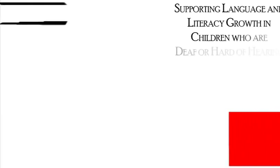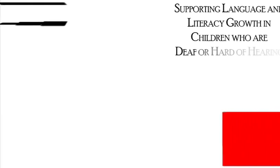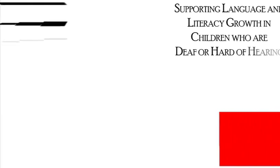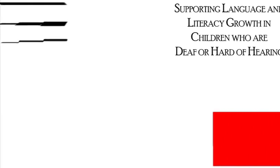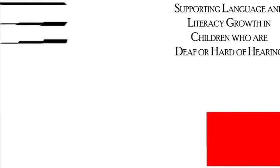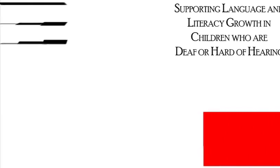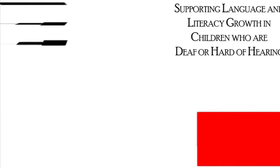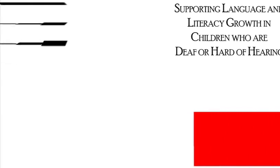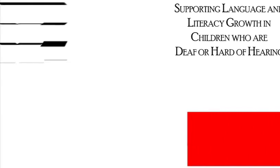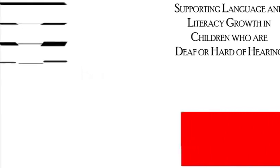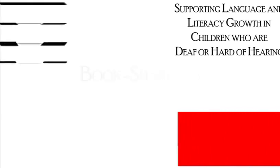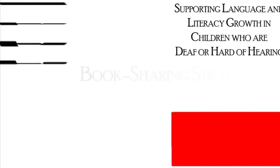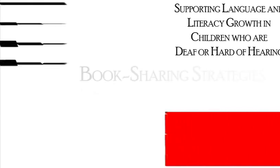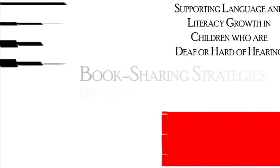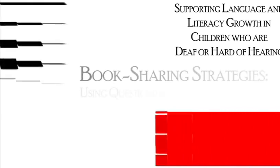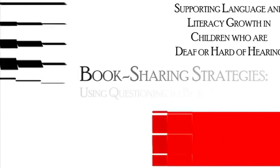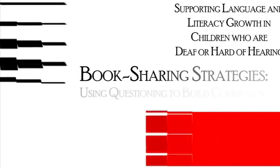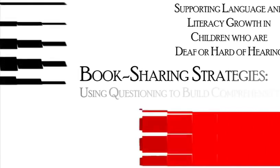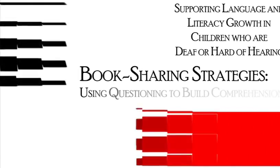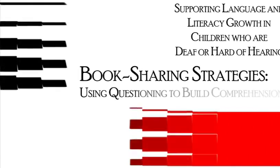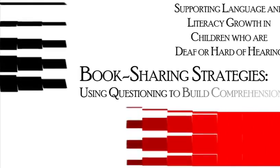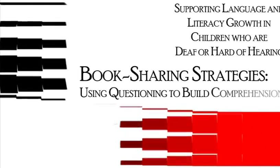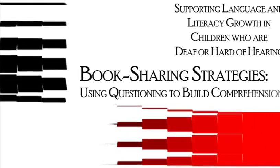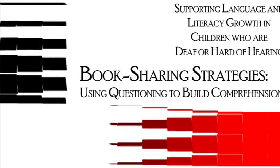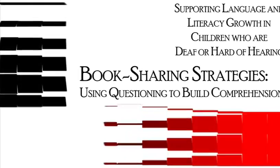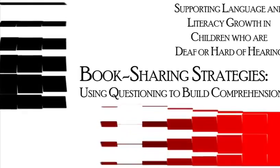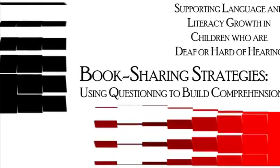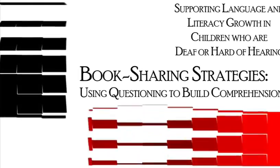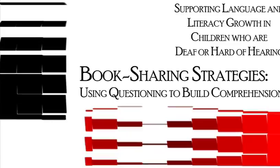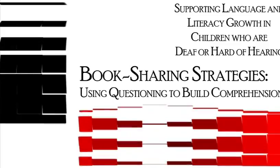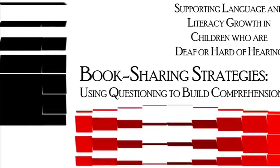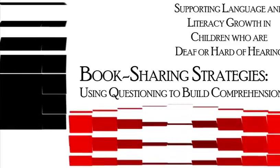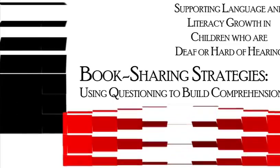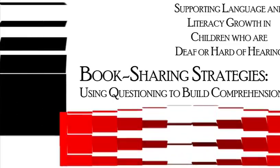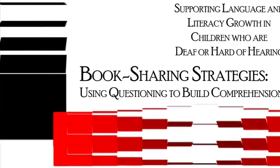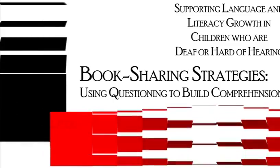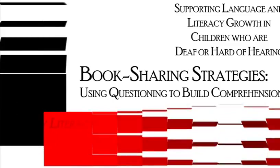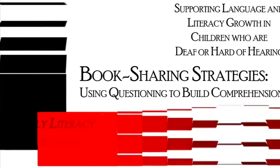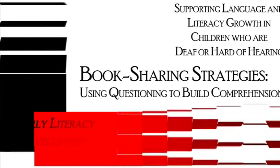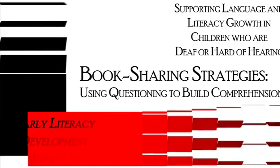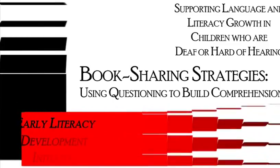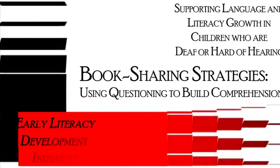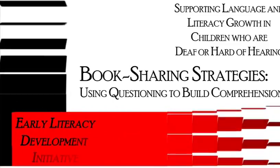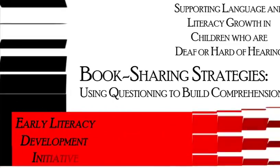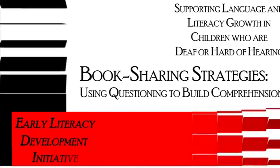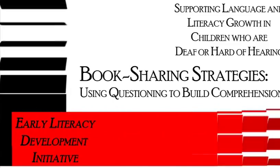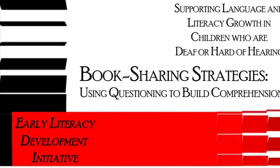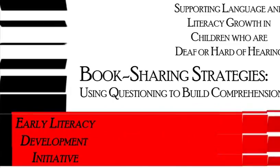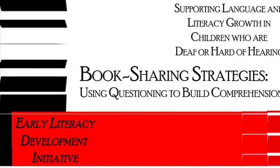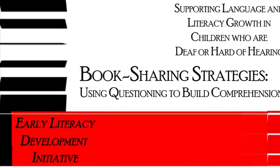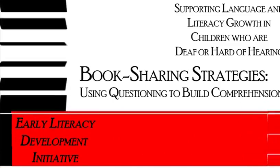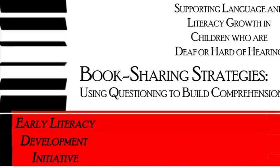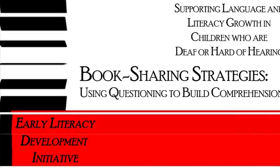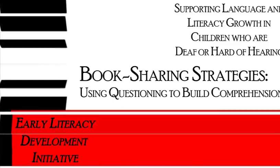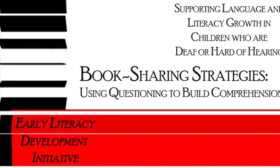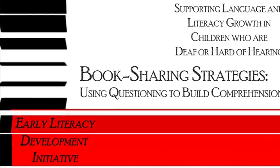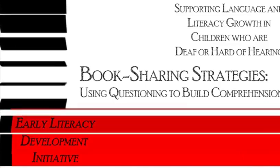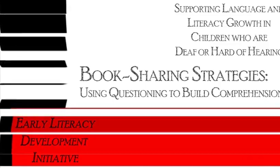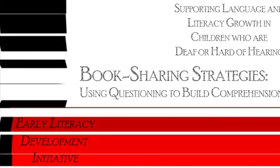Supporting language and literacy growth in children who are deaf or hard of hearing. Book sharing strategies. Using questioning to build comprehension. Early literacy